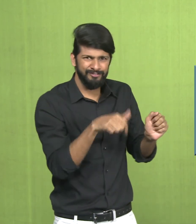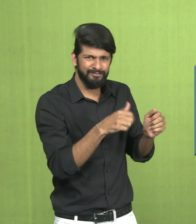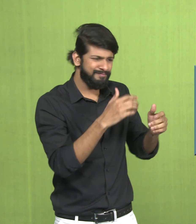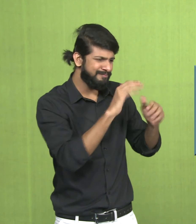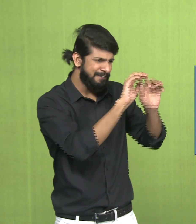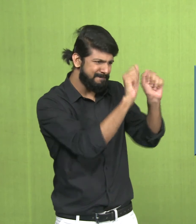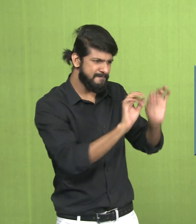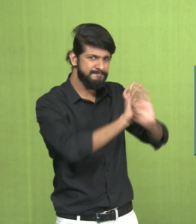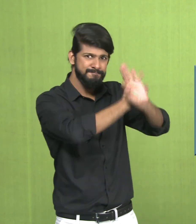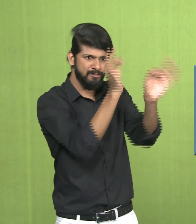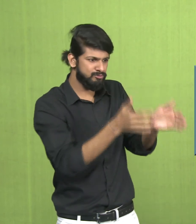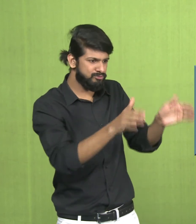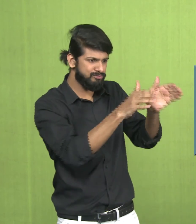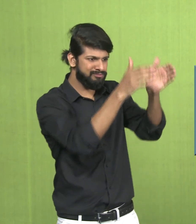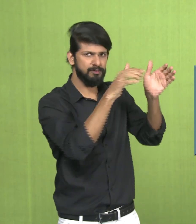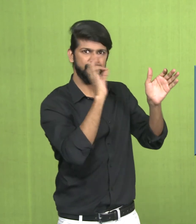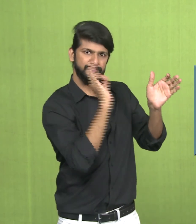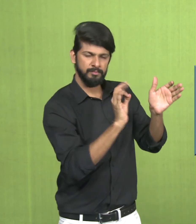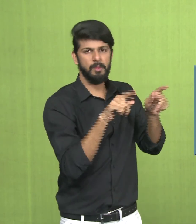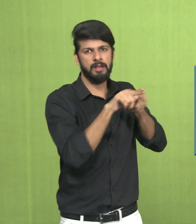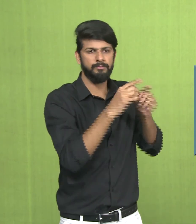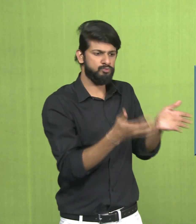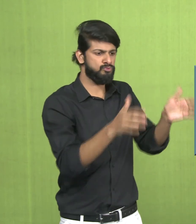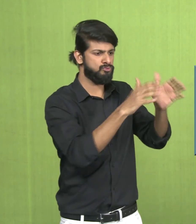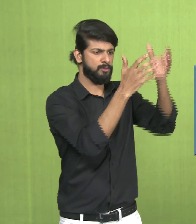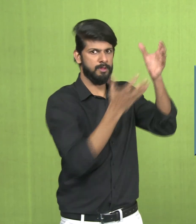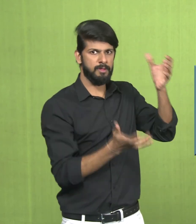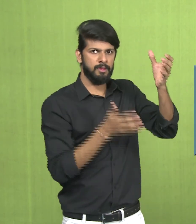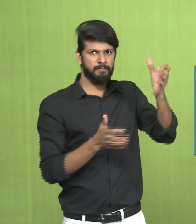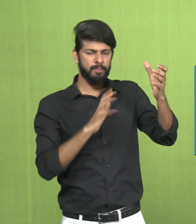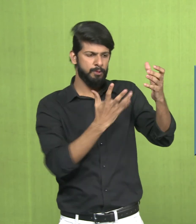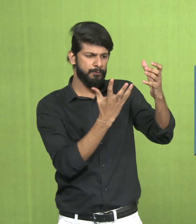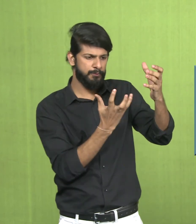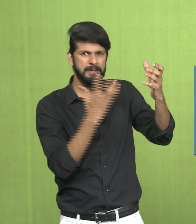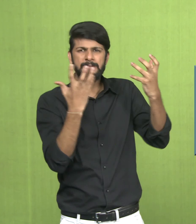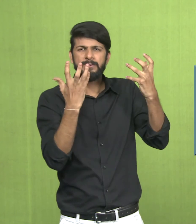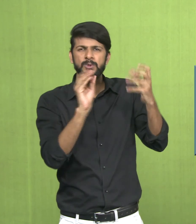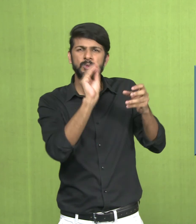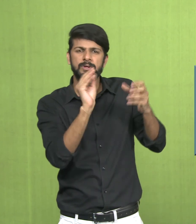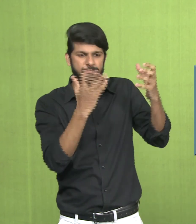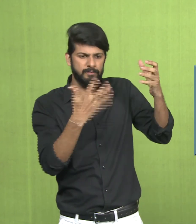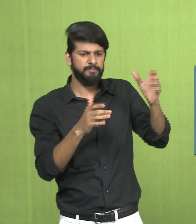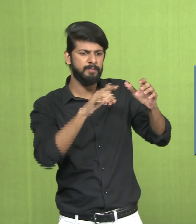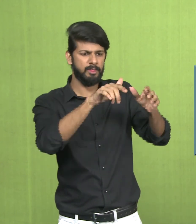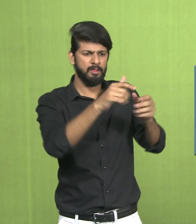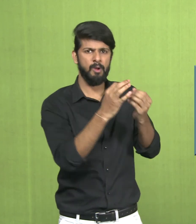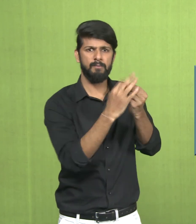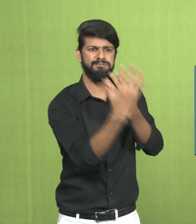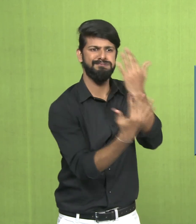Kiln is a type of oven which is used for hardening of clay items. So, once the clay item is